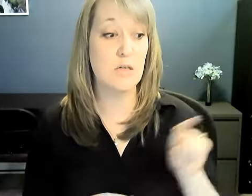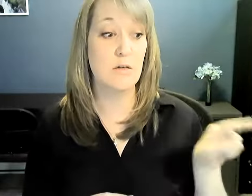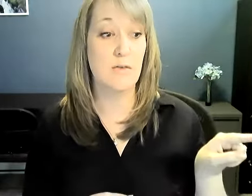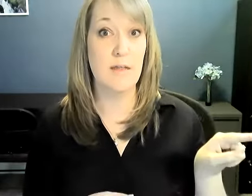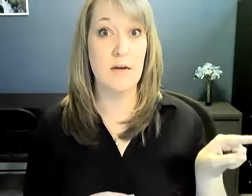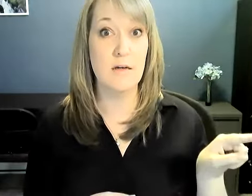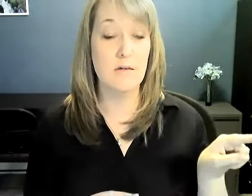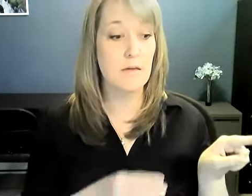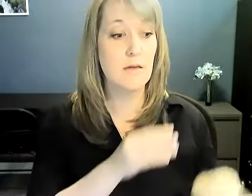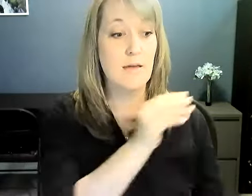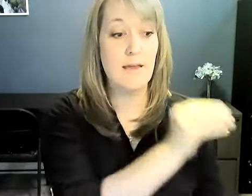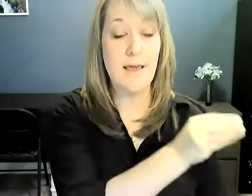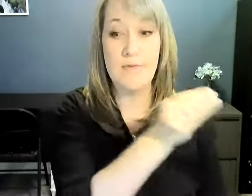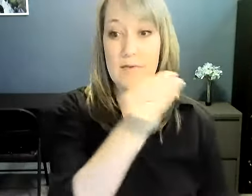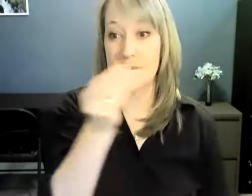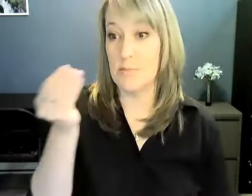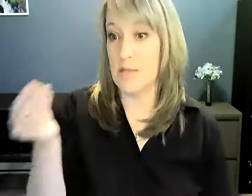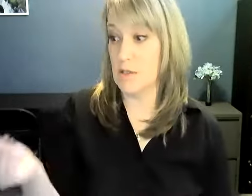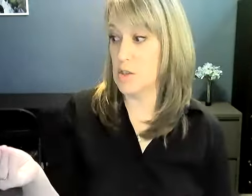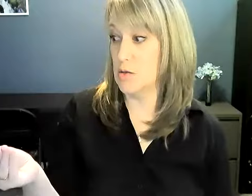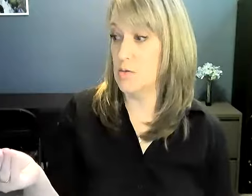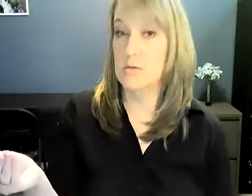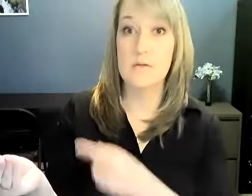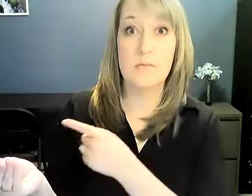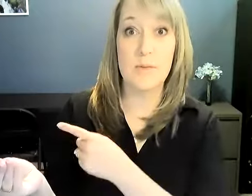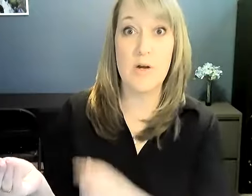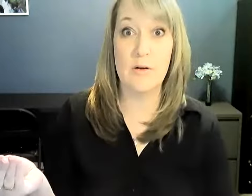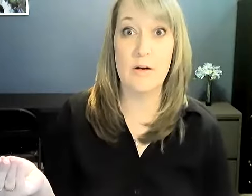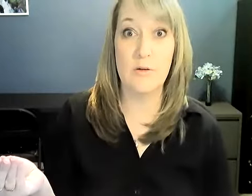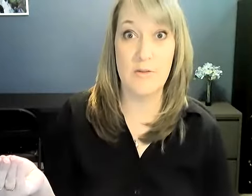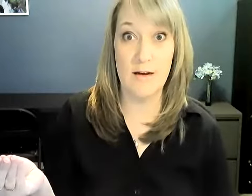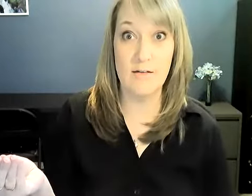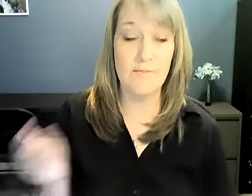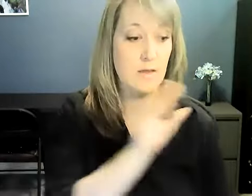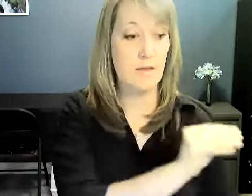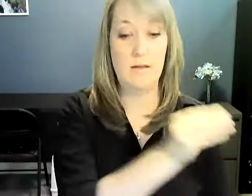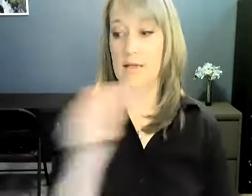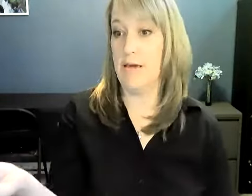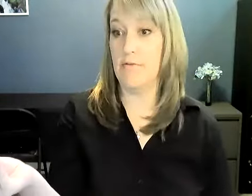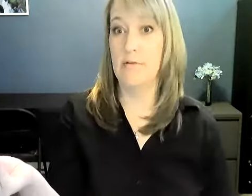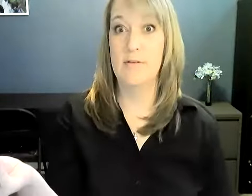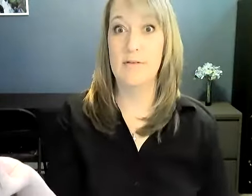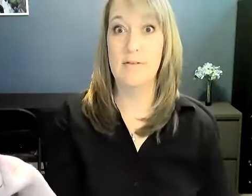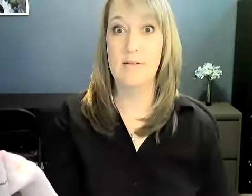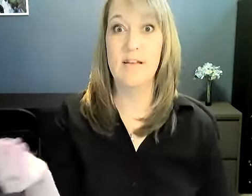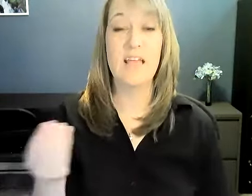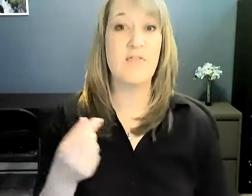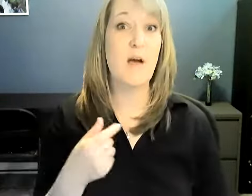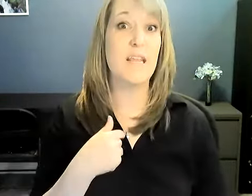over there gave something to my brother over there. Give. If I want to give